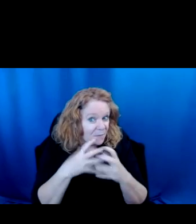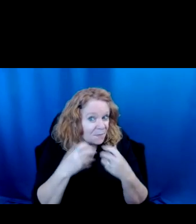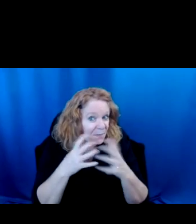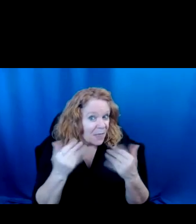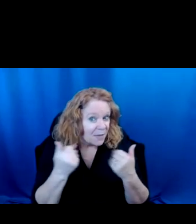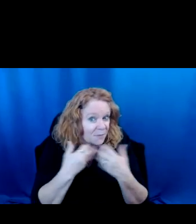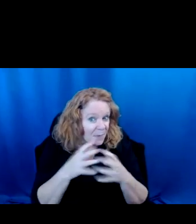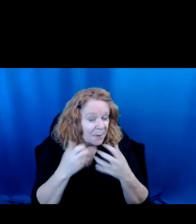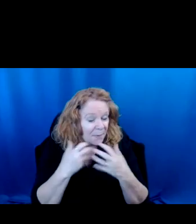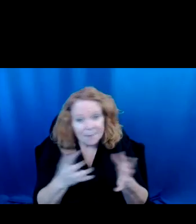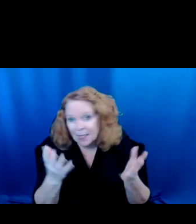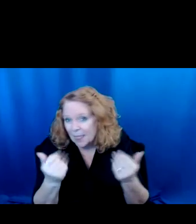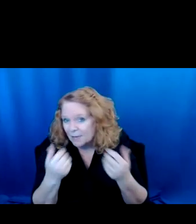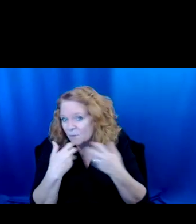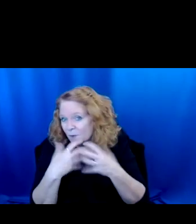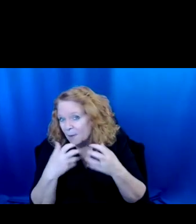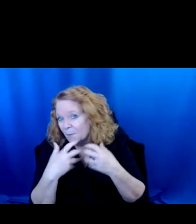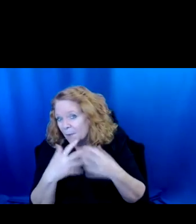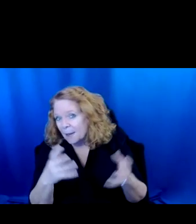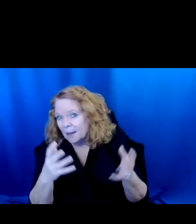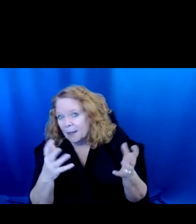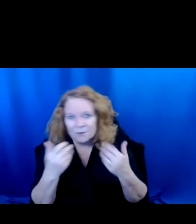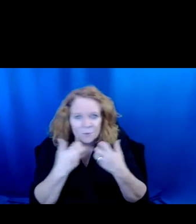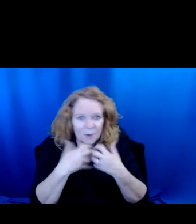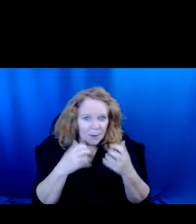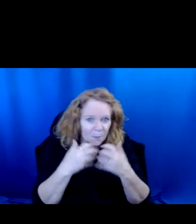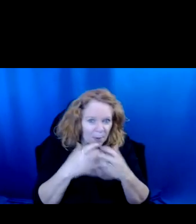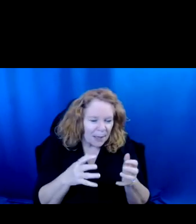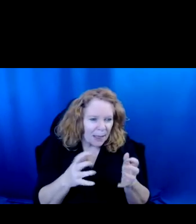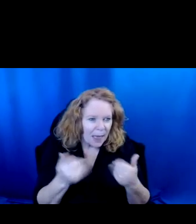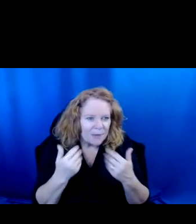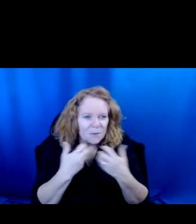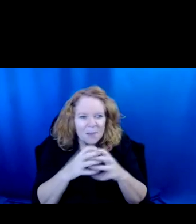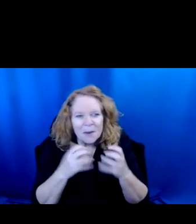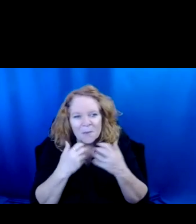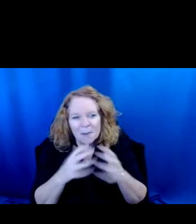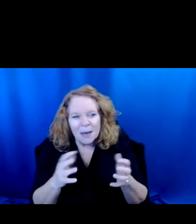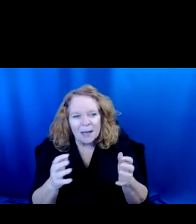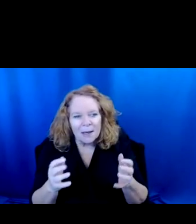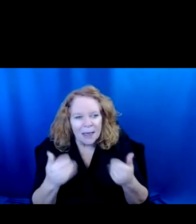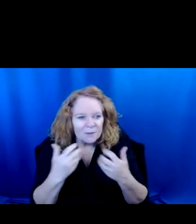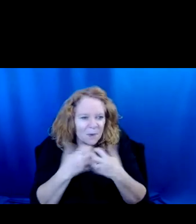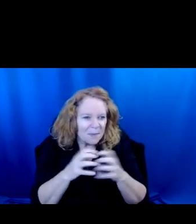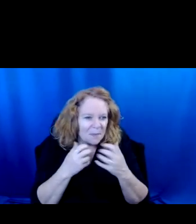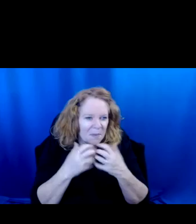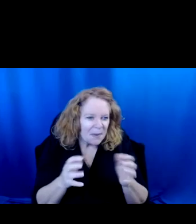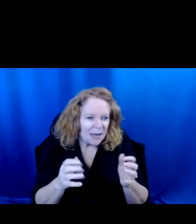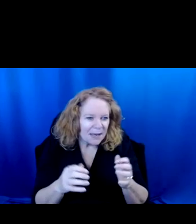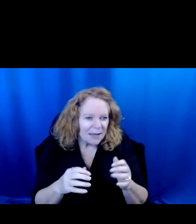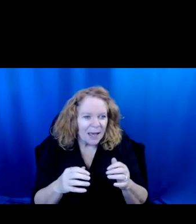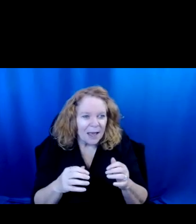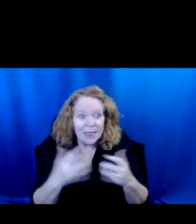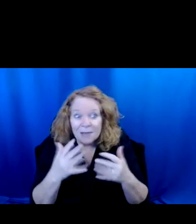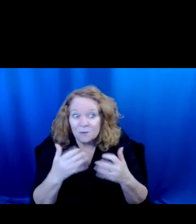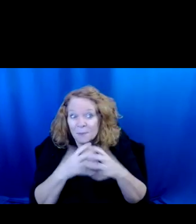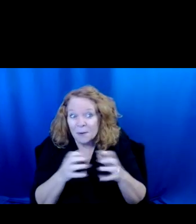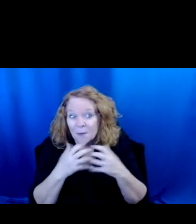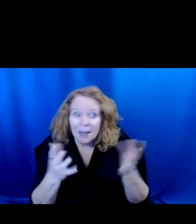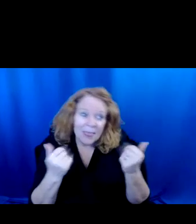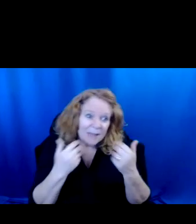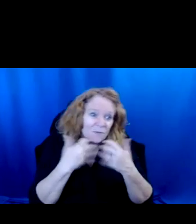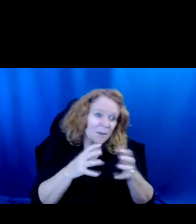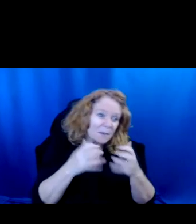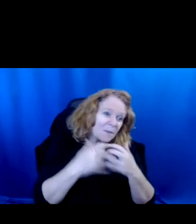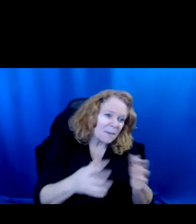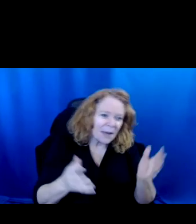ribbit, let's ribbit, ribbit, let's ribbit, ribbit, let's ribbit, ribbit, let's ribbit, ribbit, let's ribbit, ribbit, let's ribbit, ribbit,